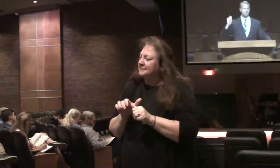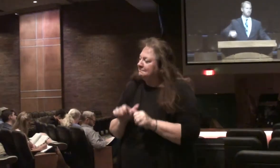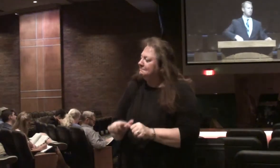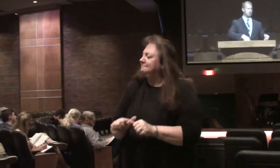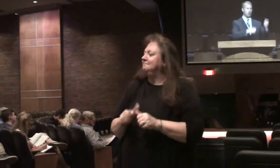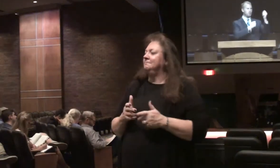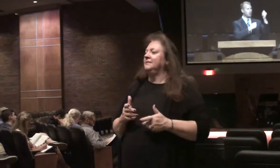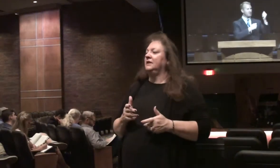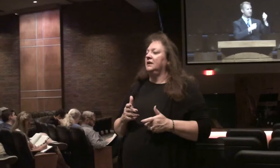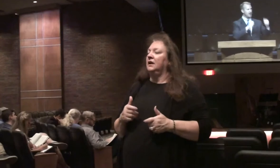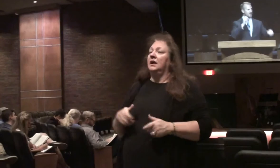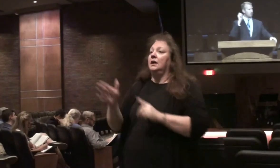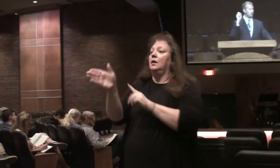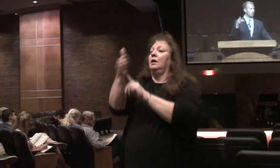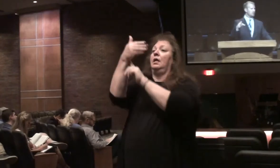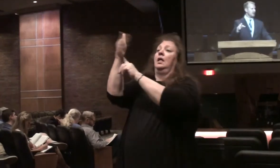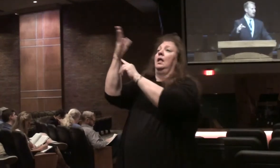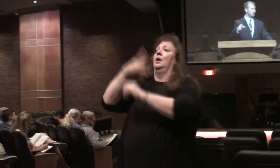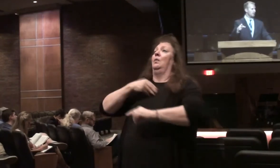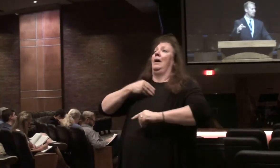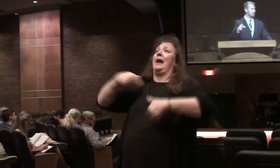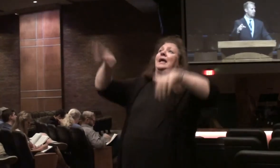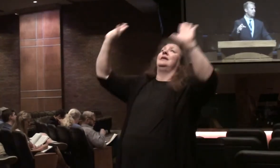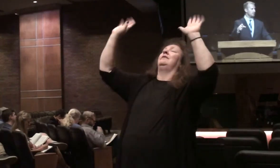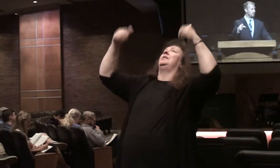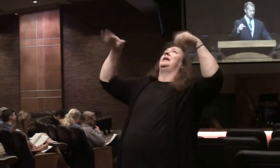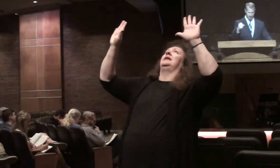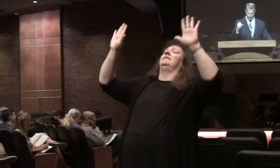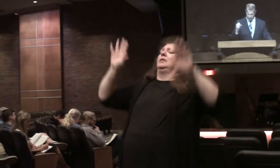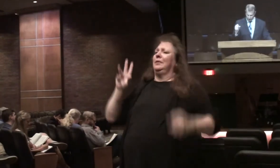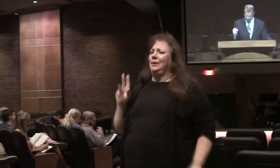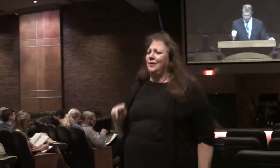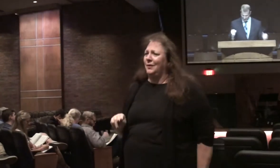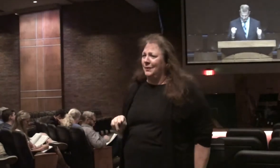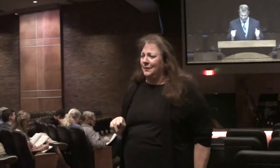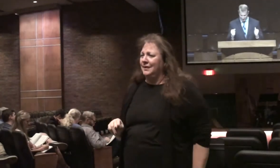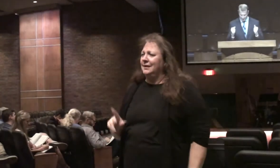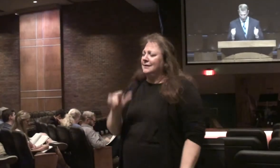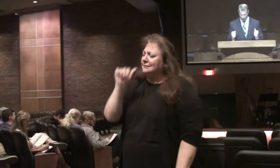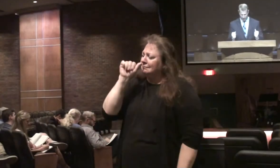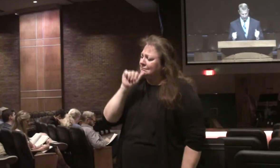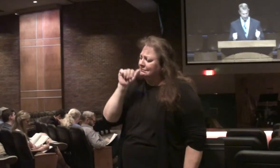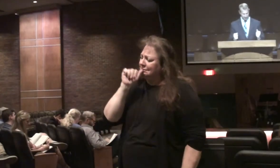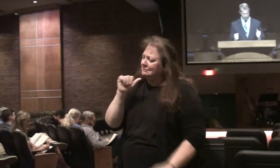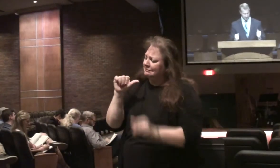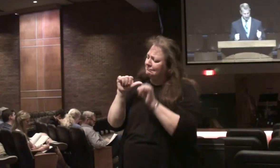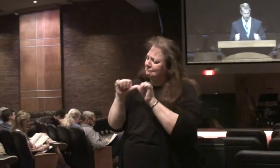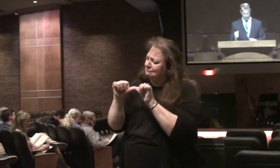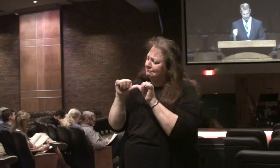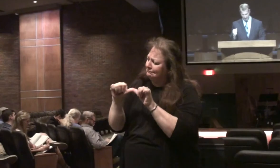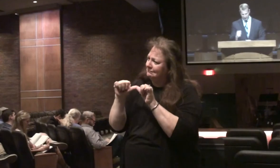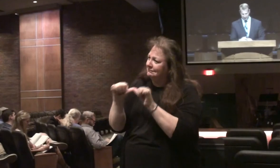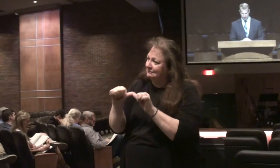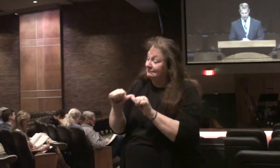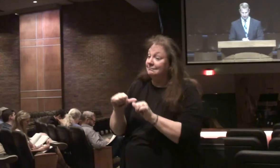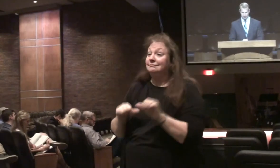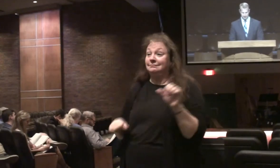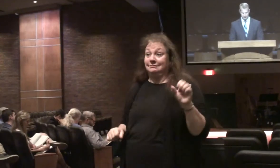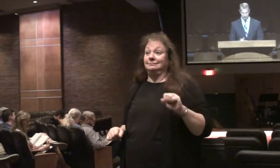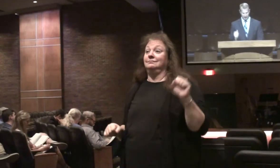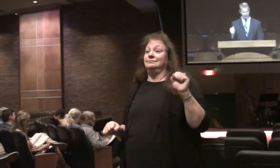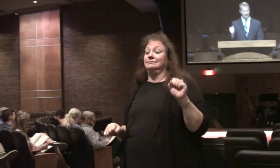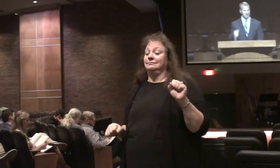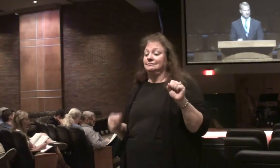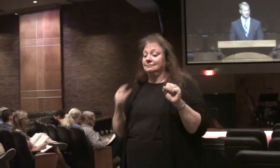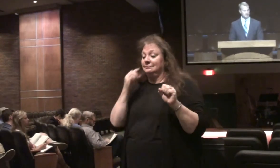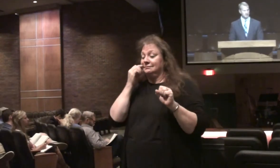Doesn't throw up the white flag and throw in the towel. It endures, it keeps going. Yep,